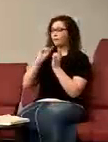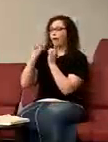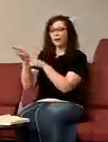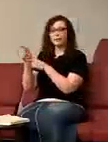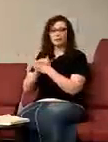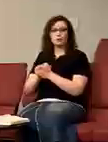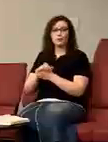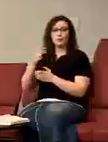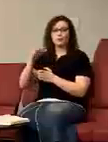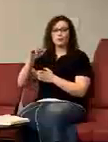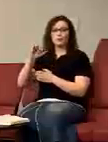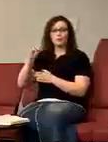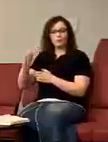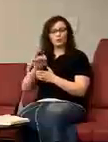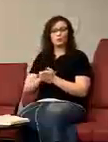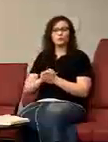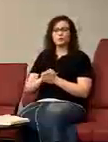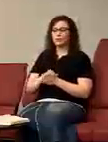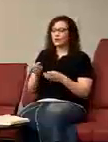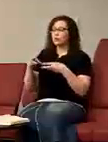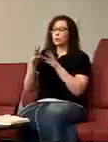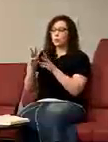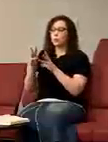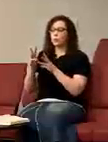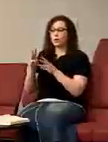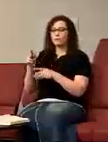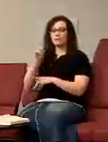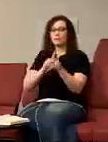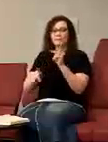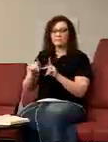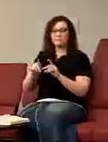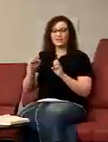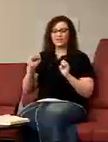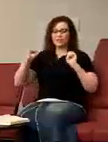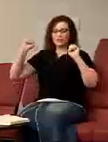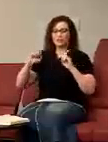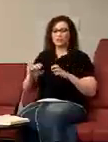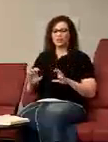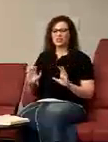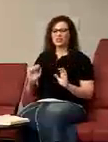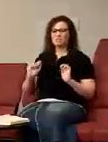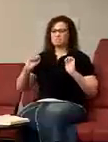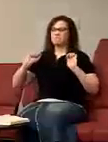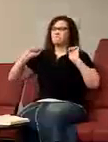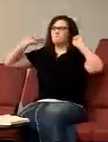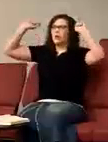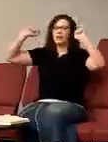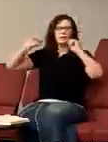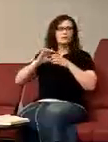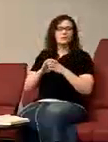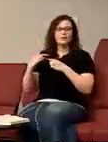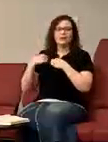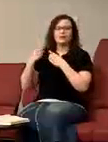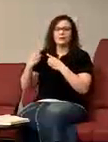they get stronger is they, like if they're doing a bench press, they press until they have what? It's called